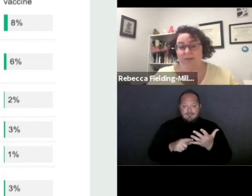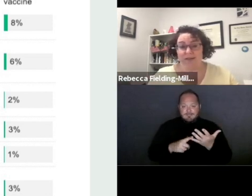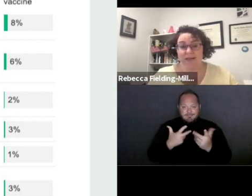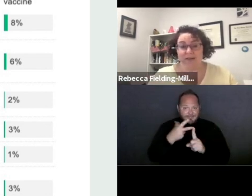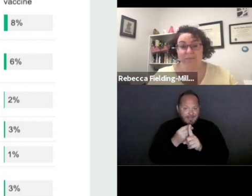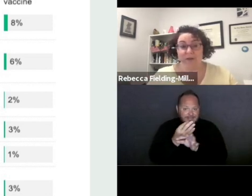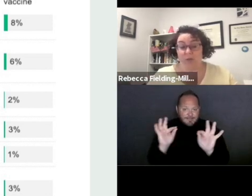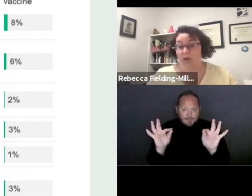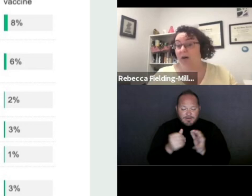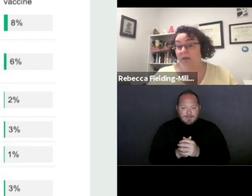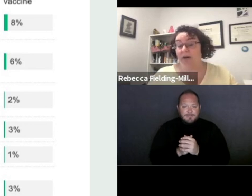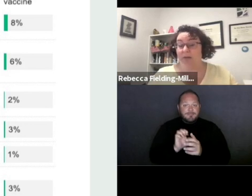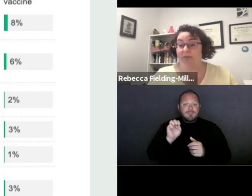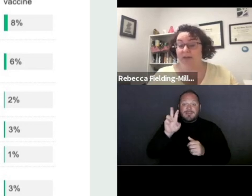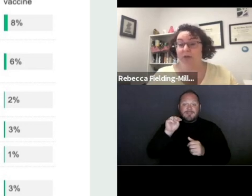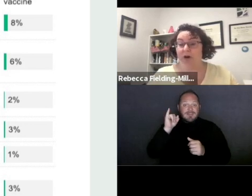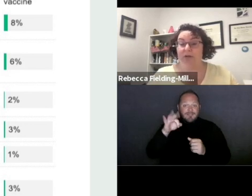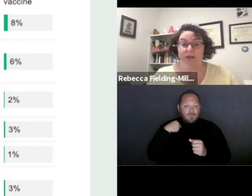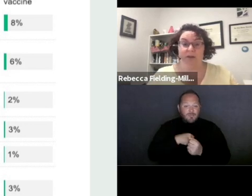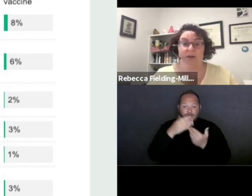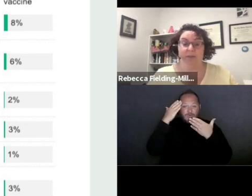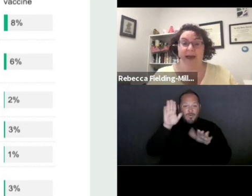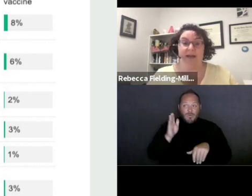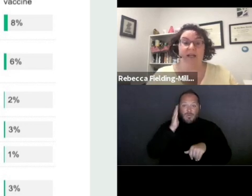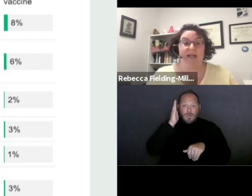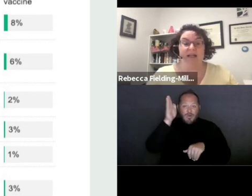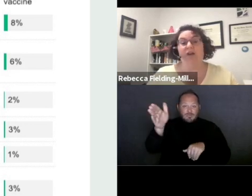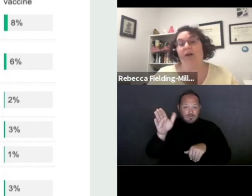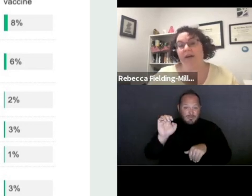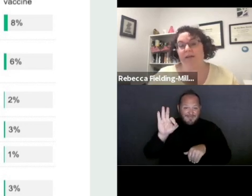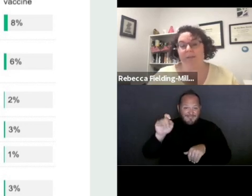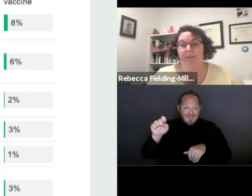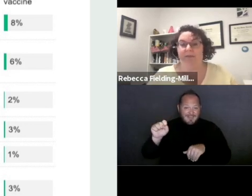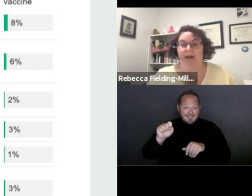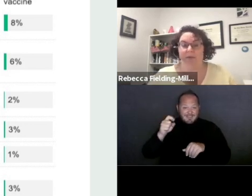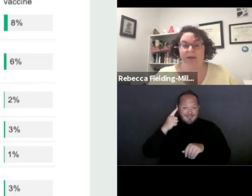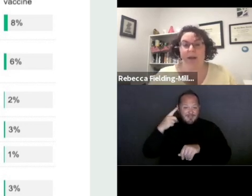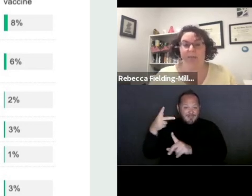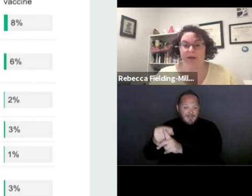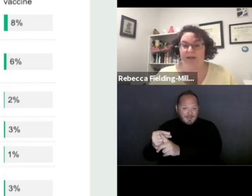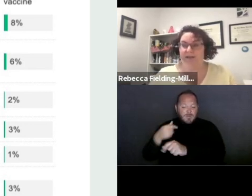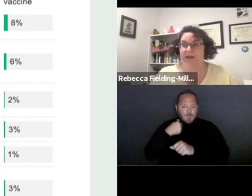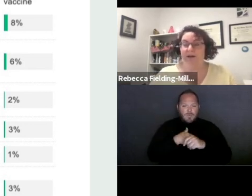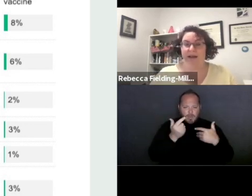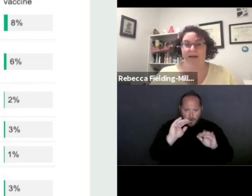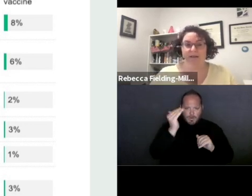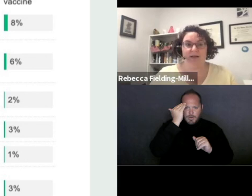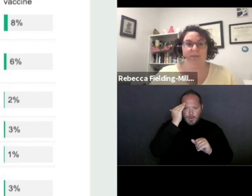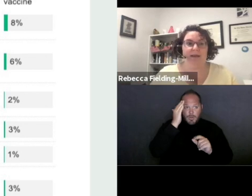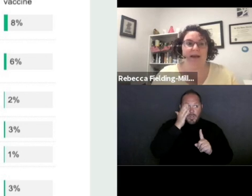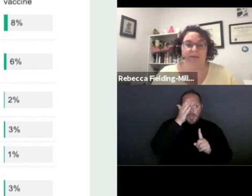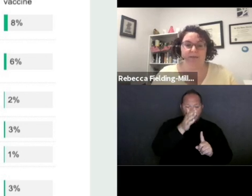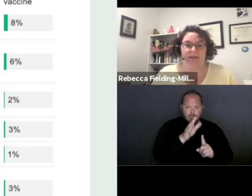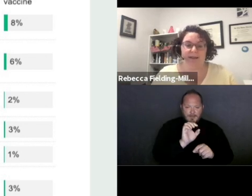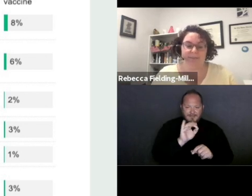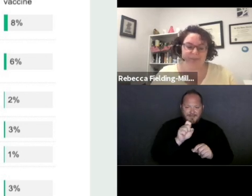effects of the vaccine, we know the long-term effects of COVID can be really bad. These are all things that people find really comforting to hear and can